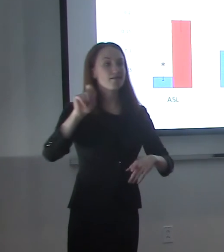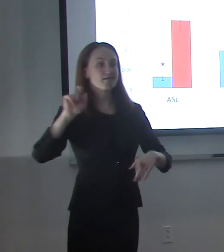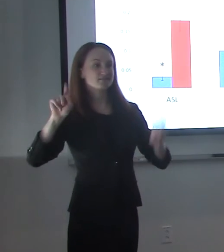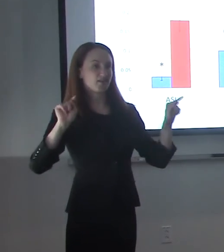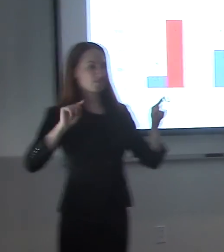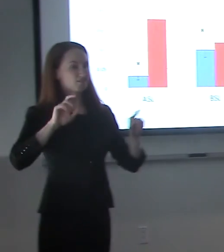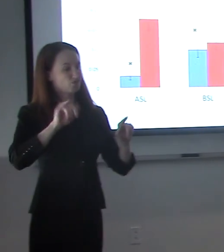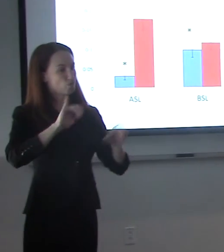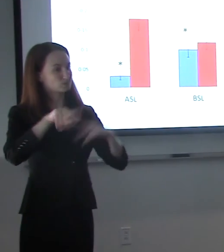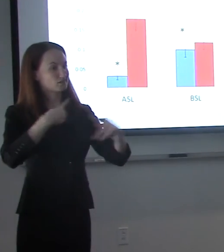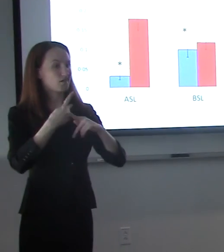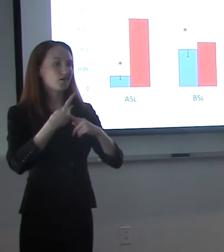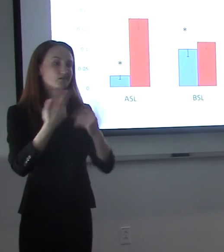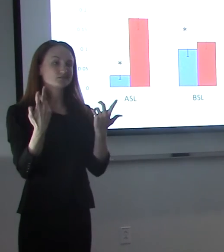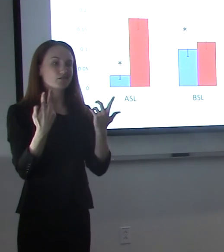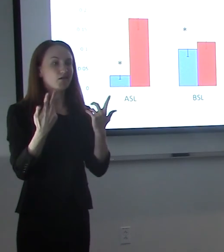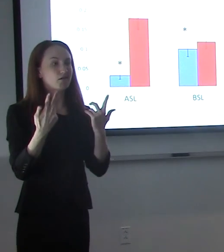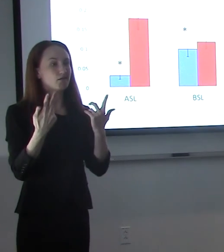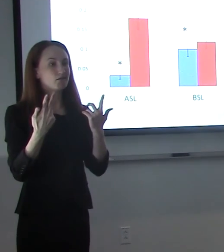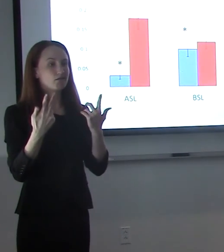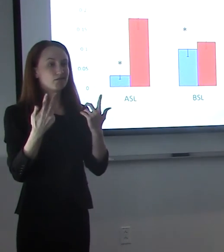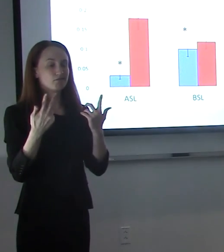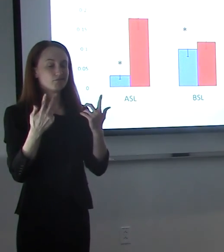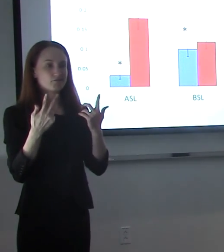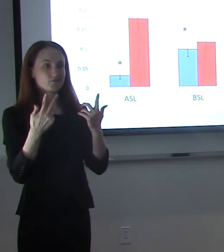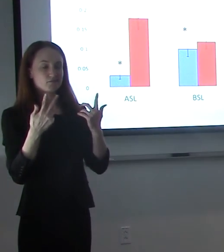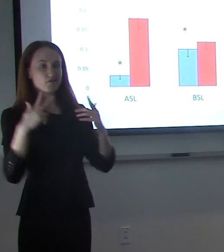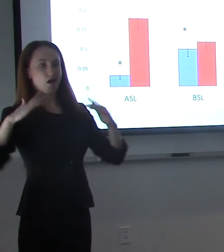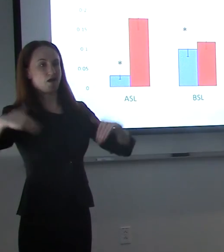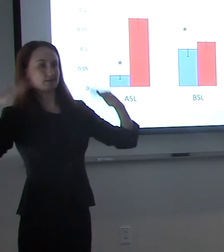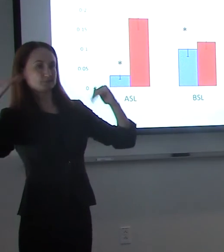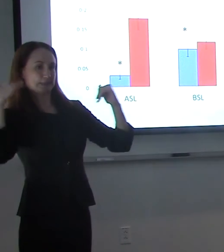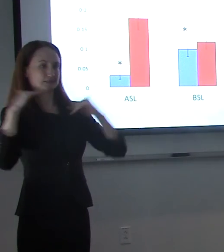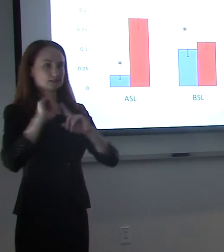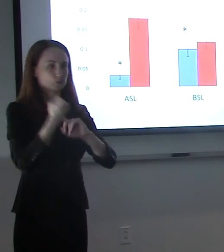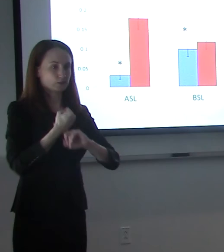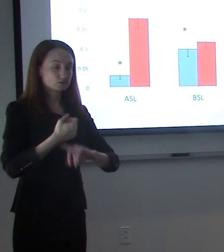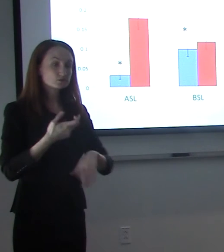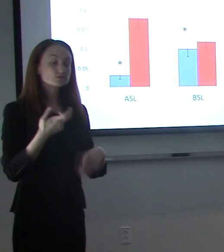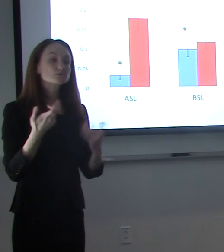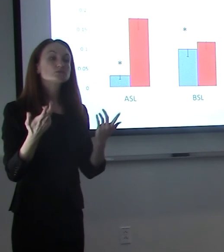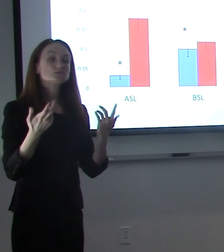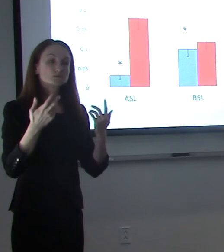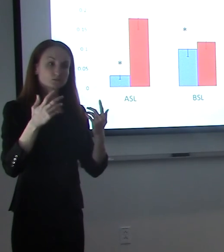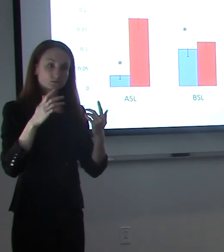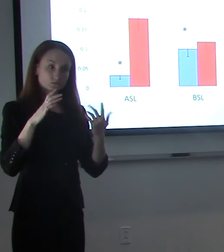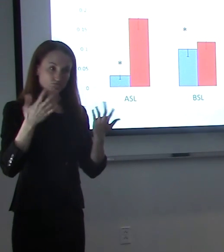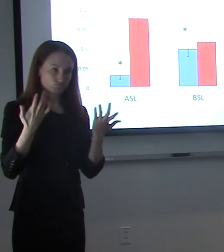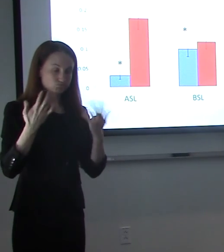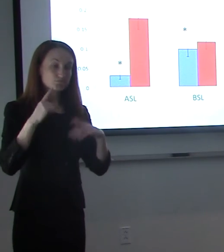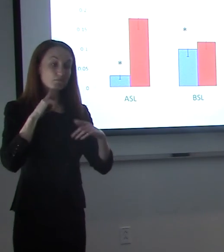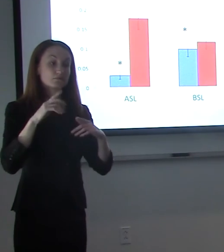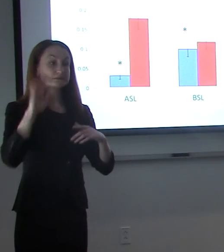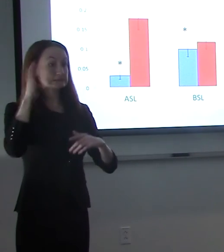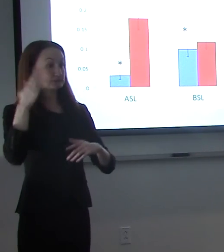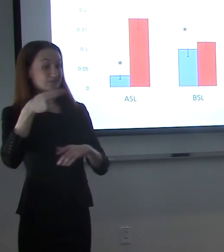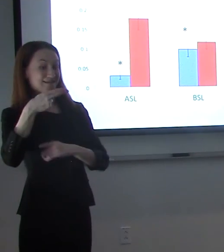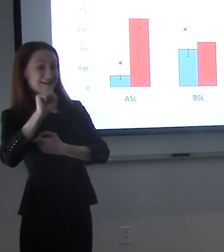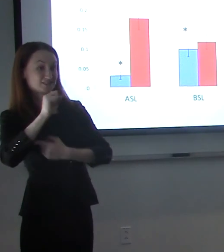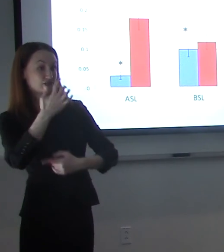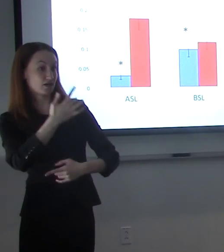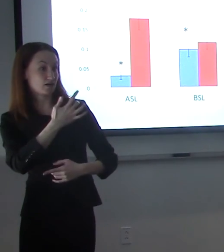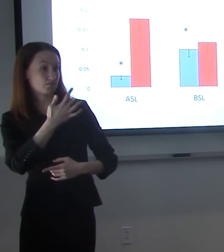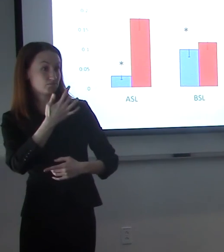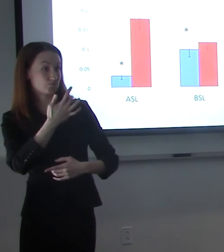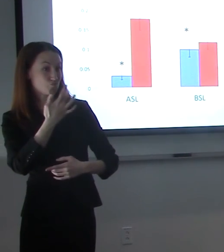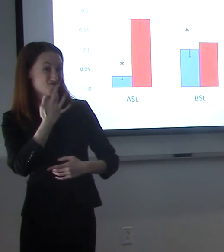those types of interfering cases. And it seems that the handshake preference for the